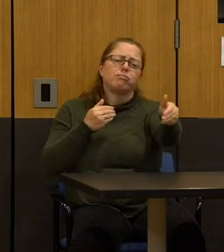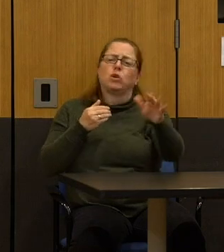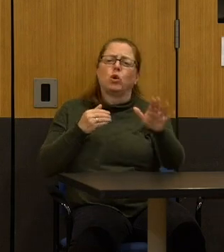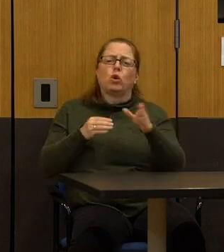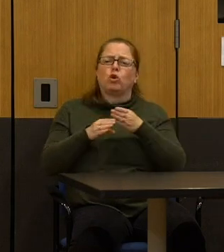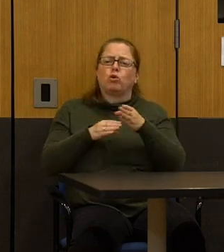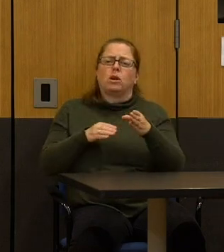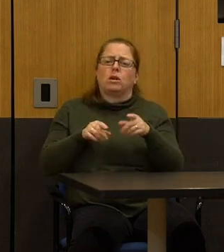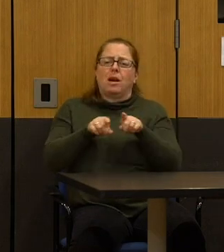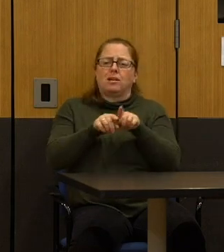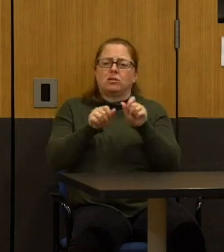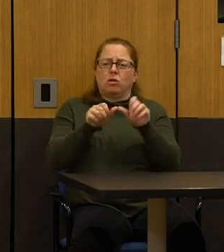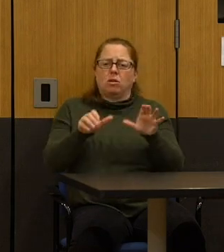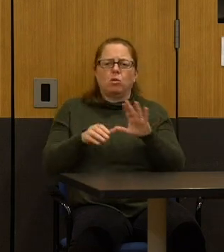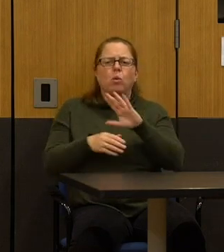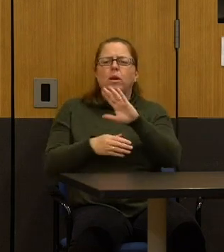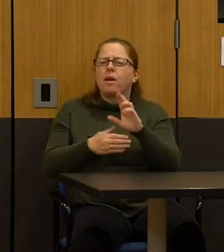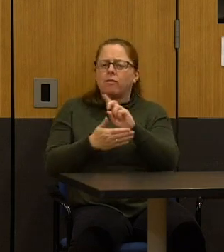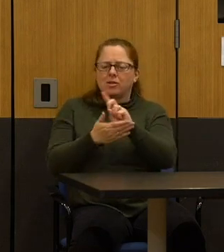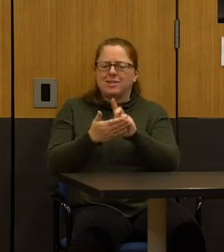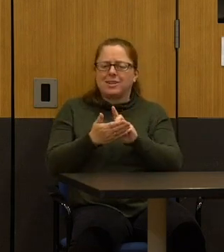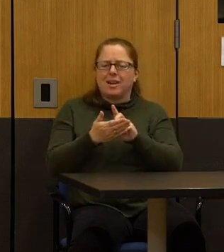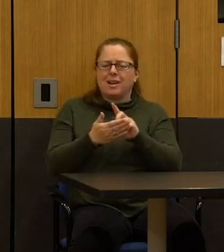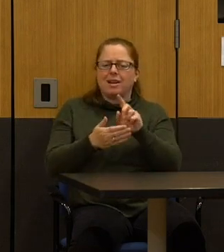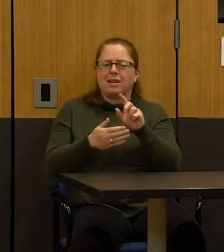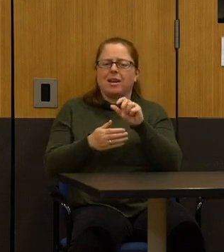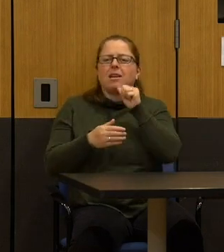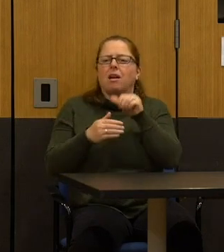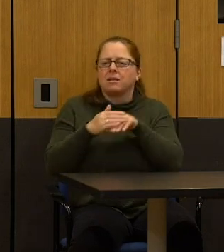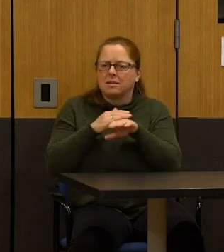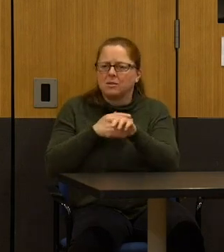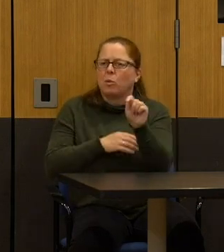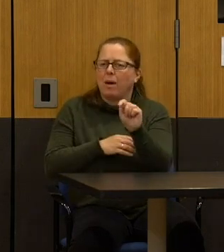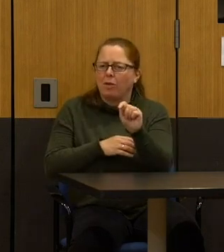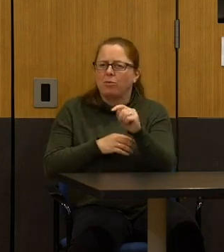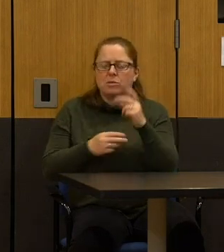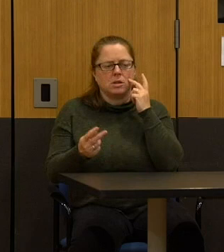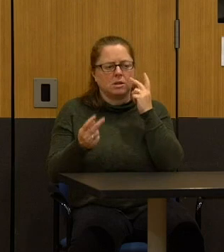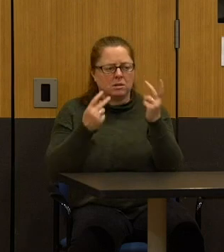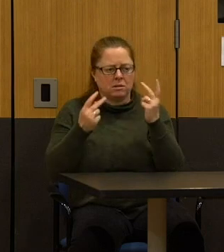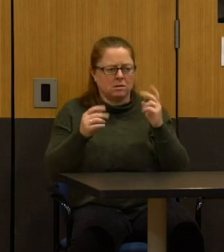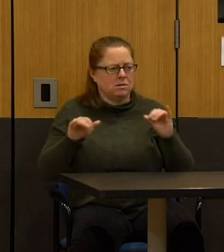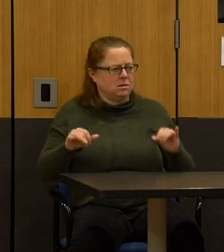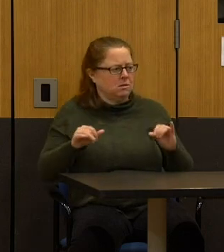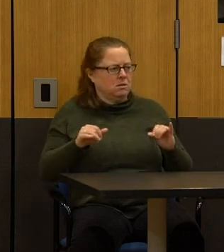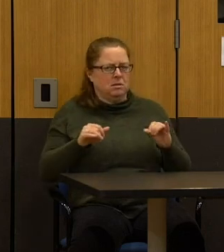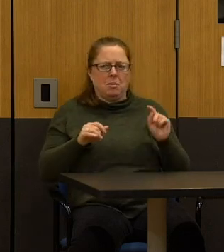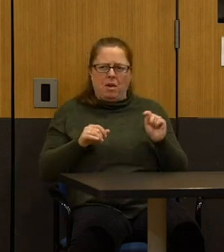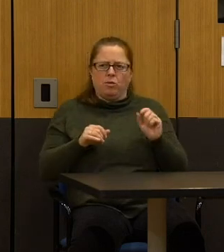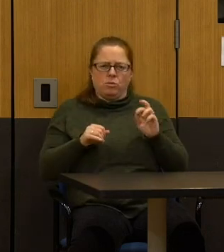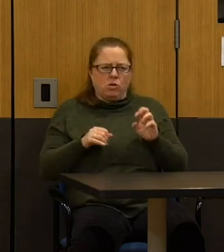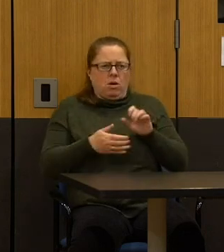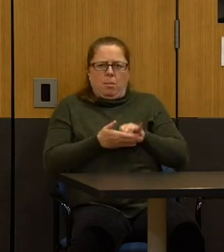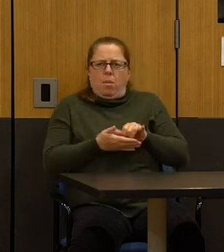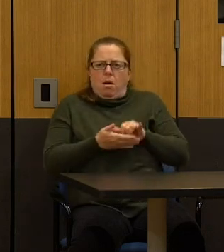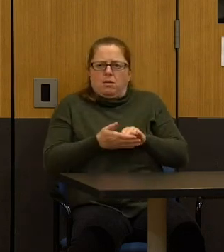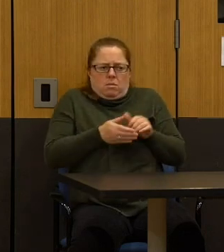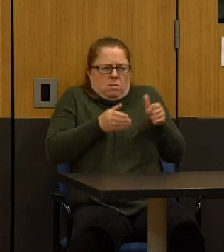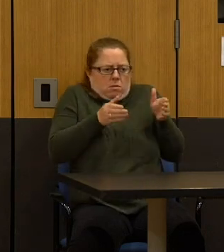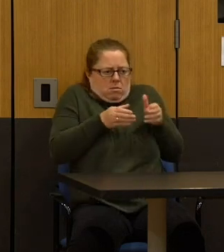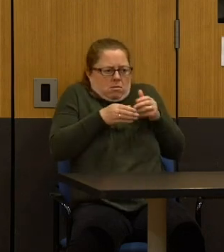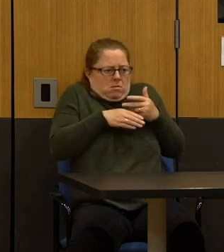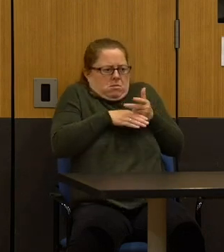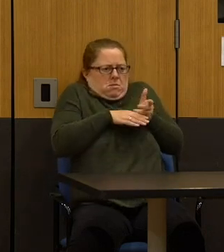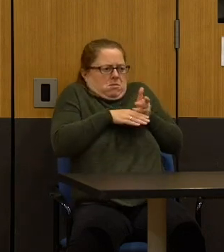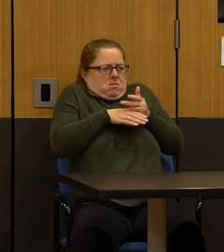architect, design a bathroom that's not accessible. And she is seeing how impossible these little places